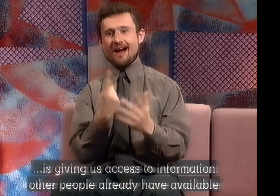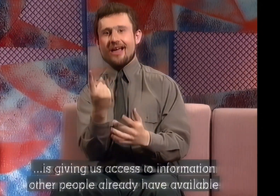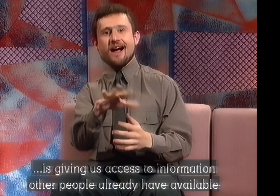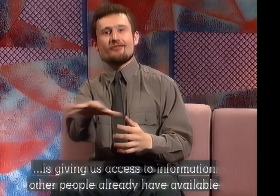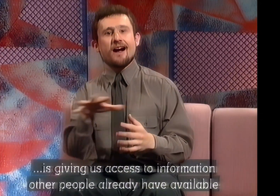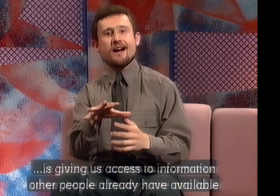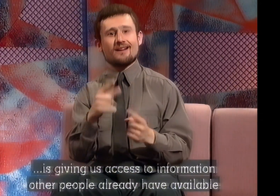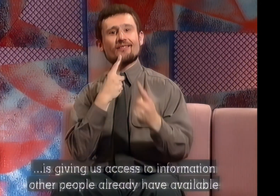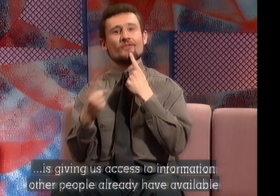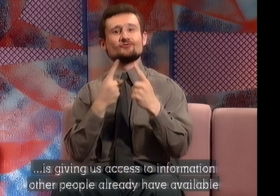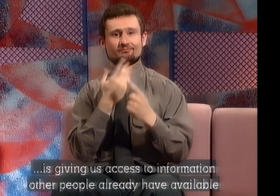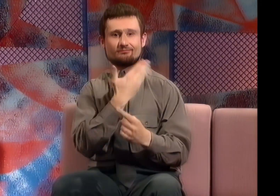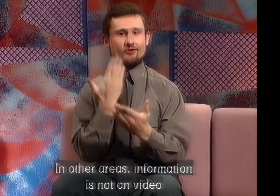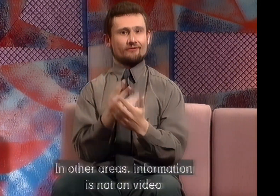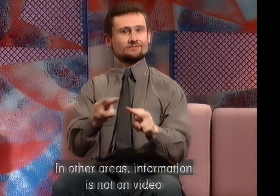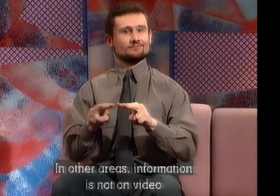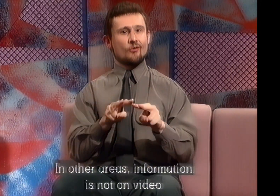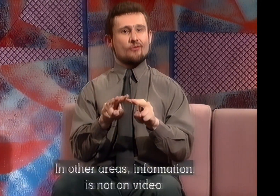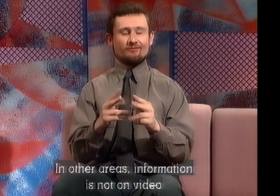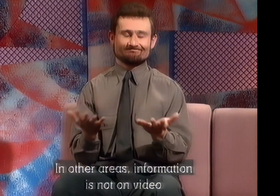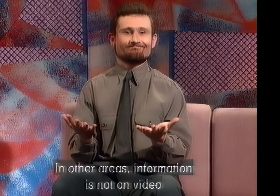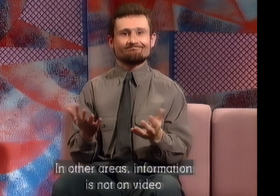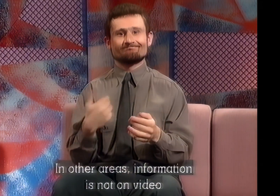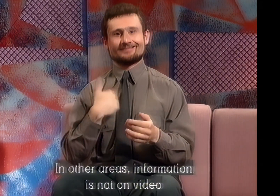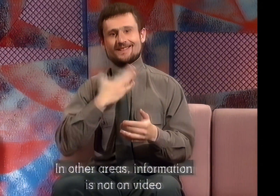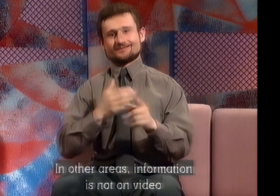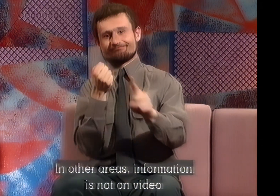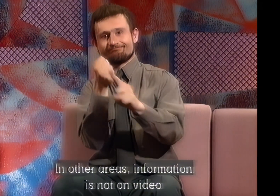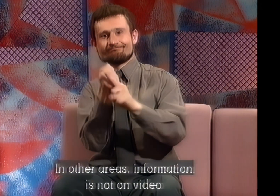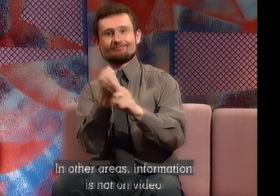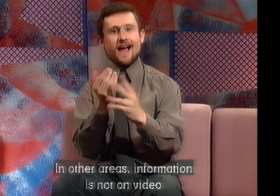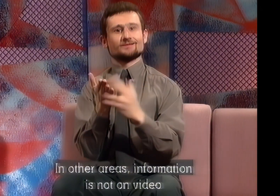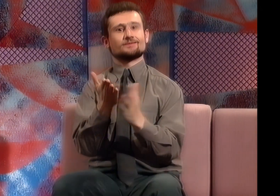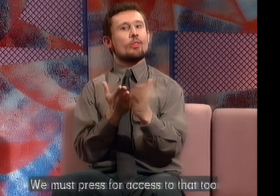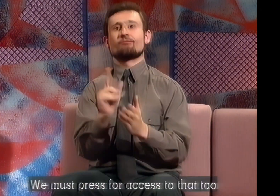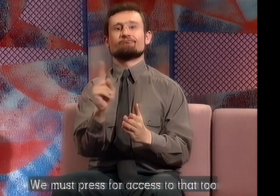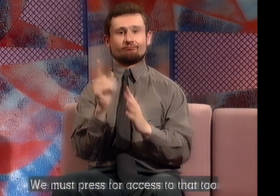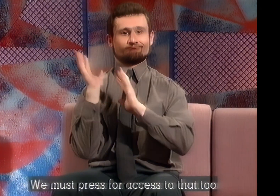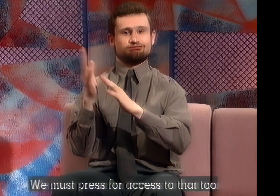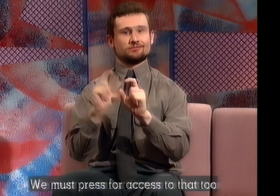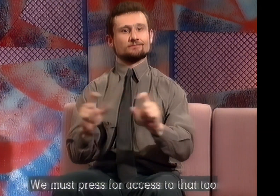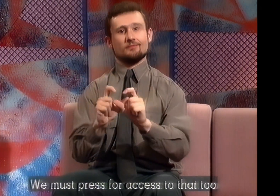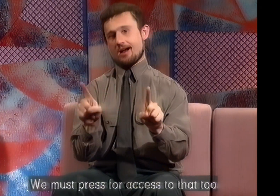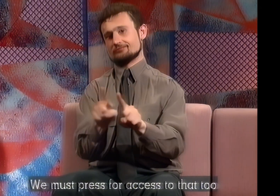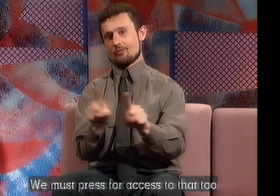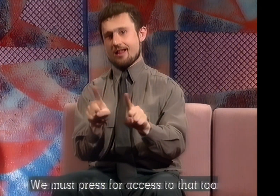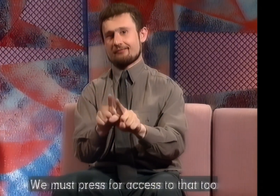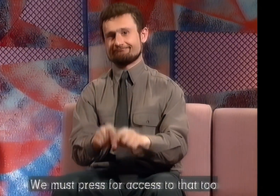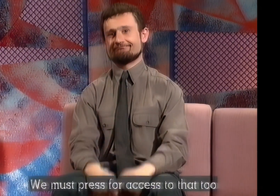have available to them. But there are other areas where the information is not on video, and we need to press for access to that as well.